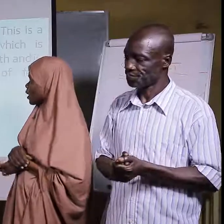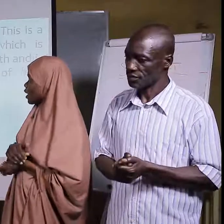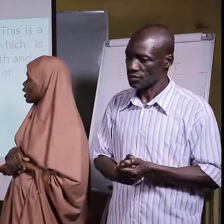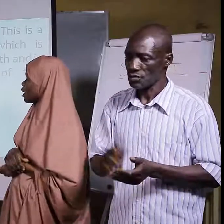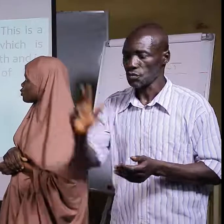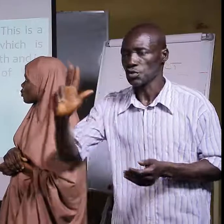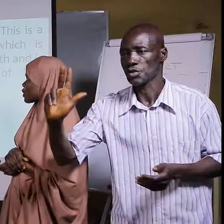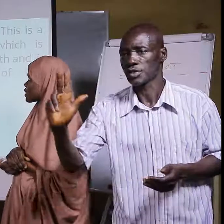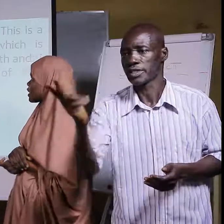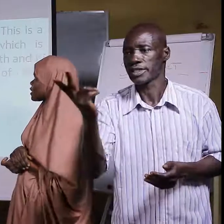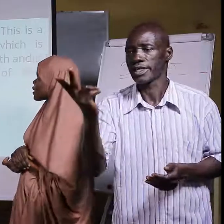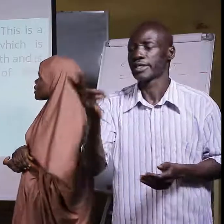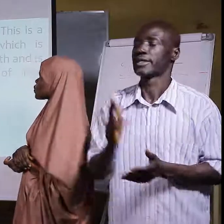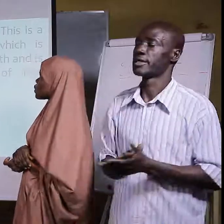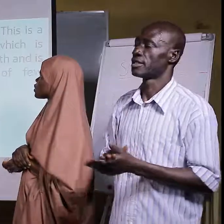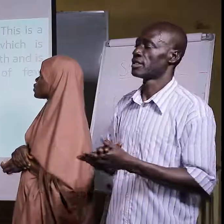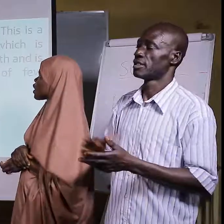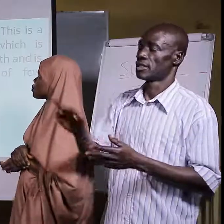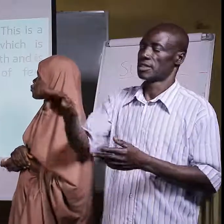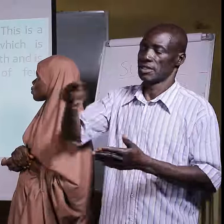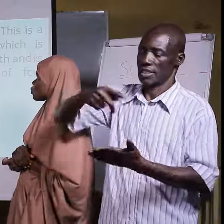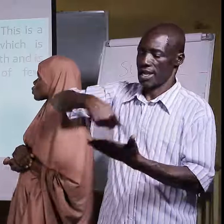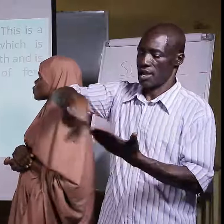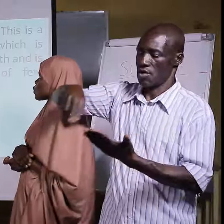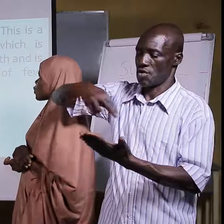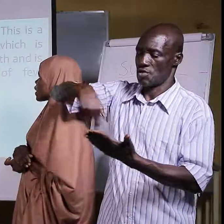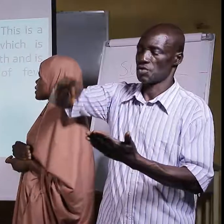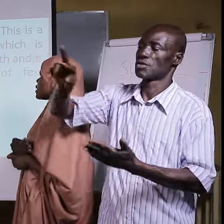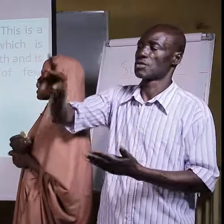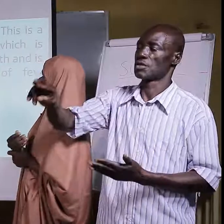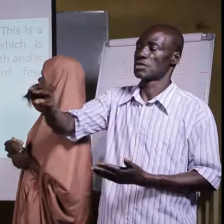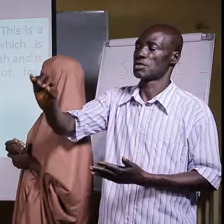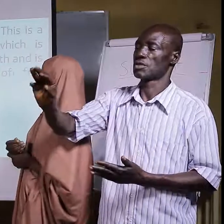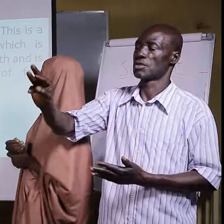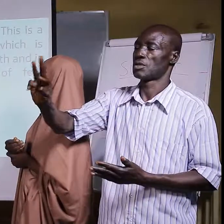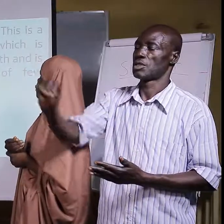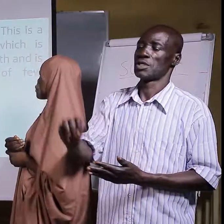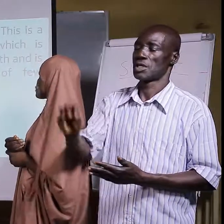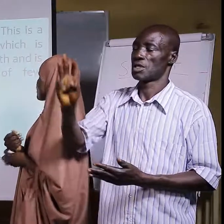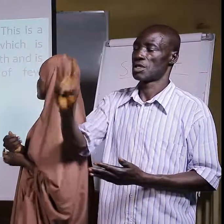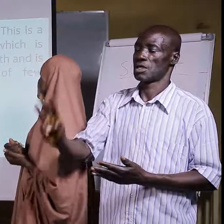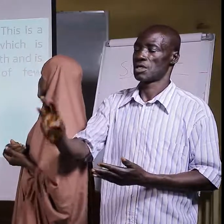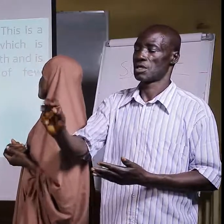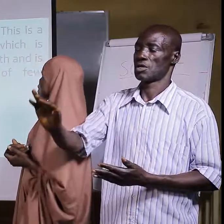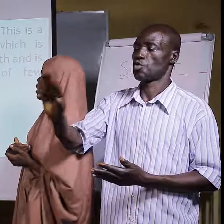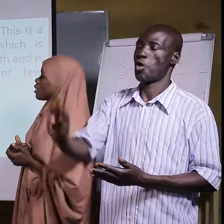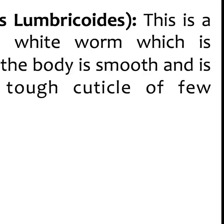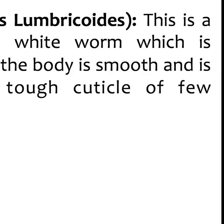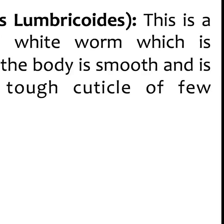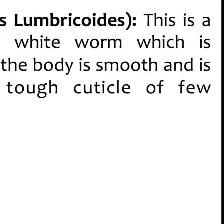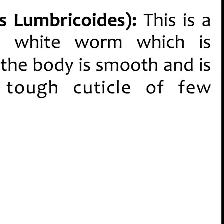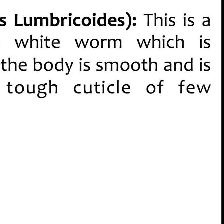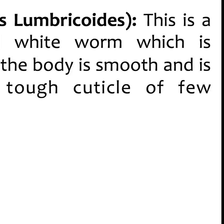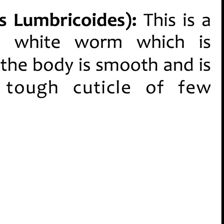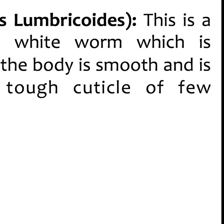third endoparasite is what? The roundworm, which is also known as the Ascaris lumbricosidis.